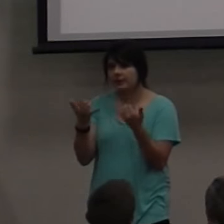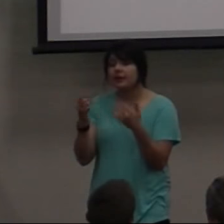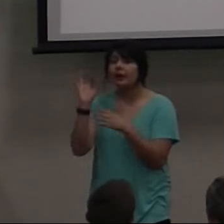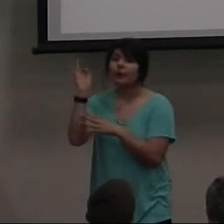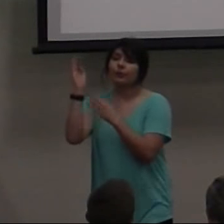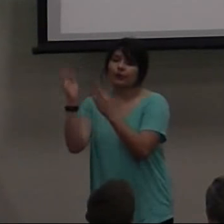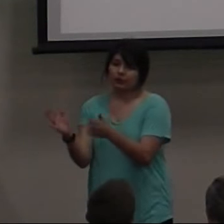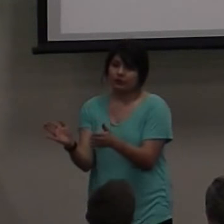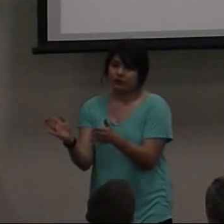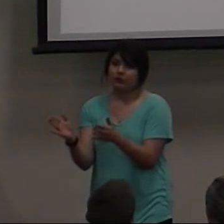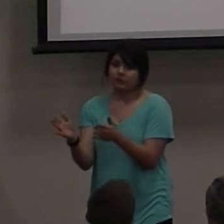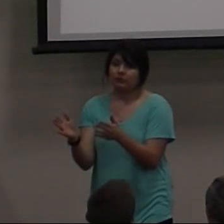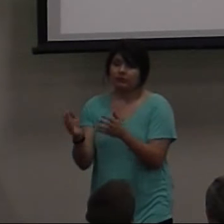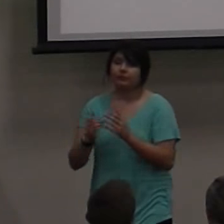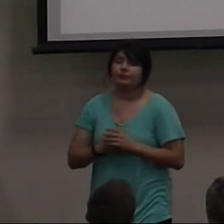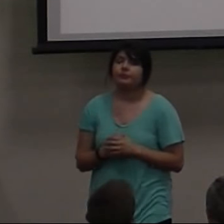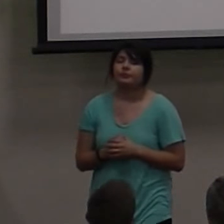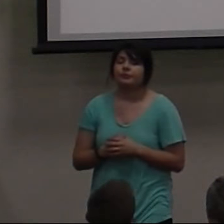I could give